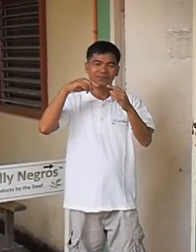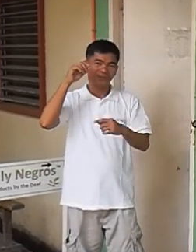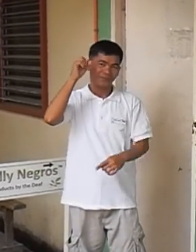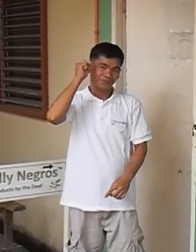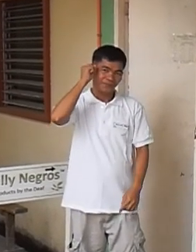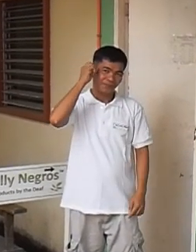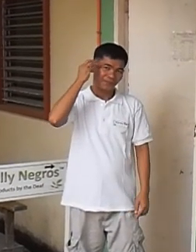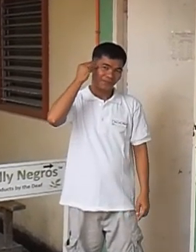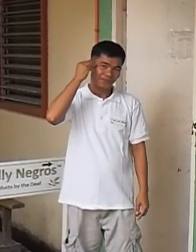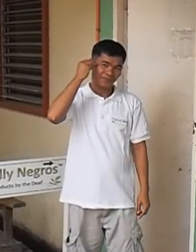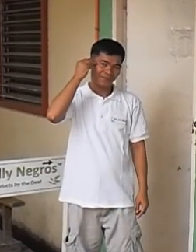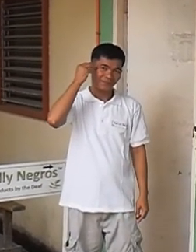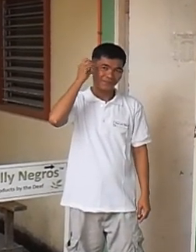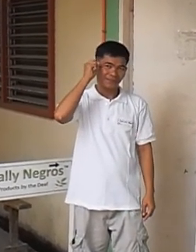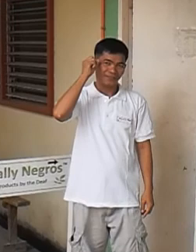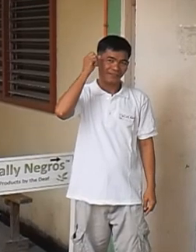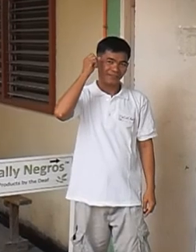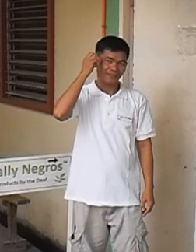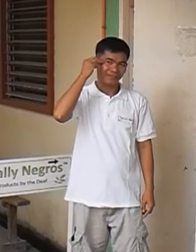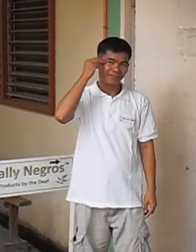My sign name is SM.